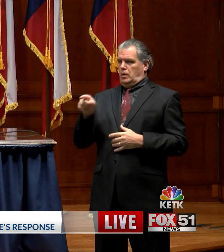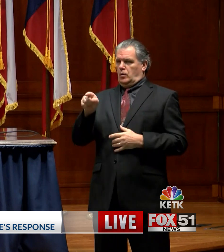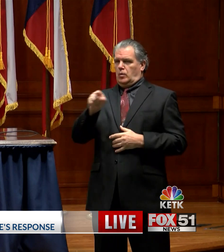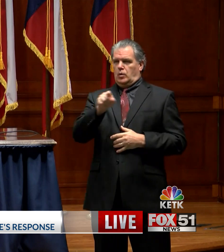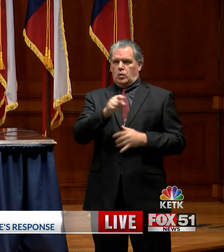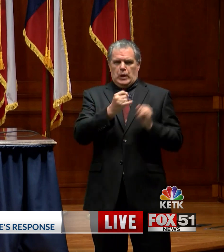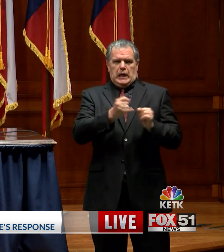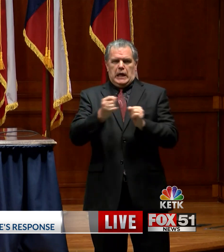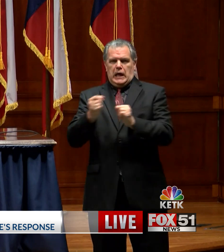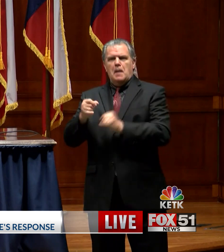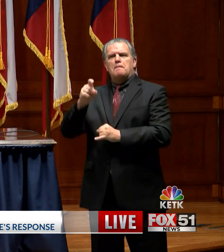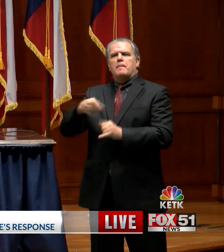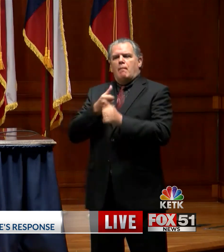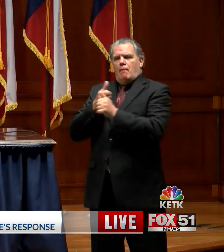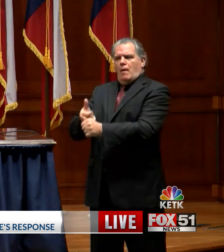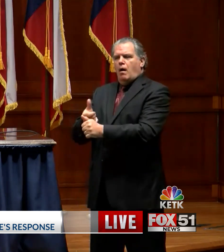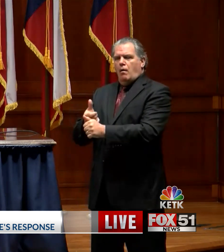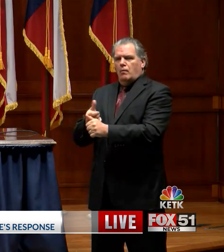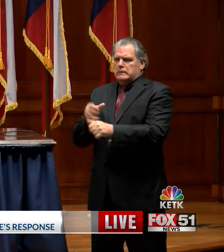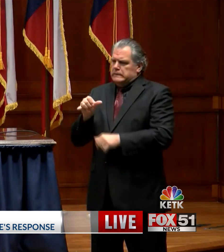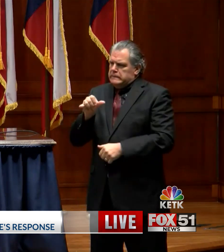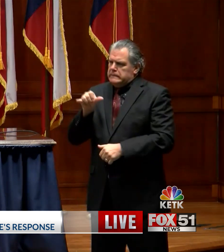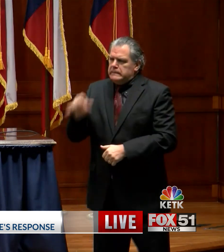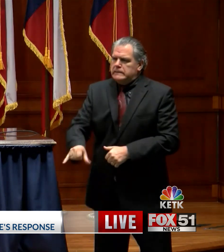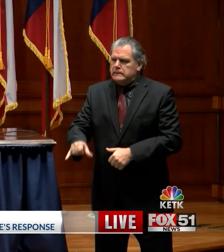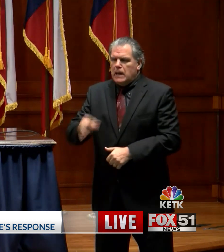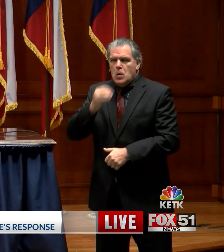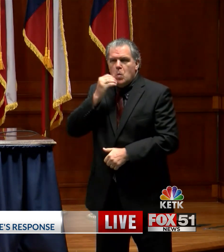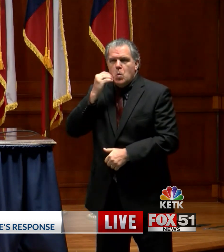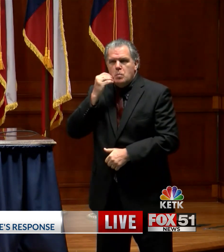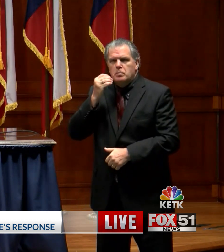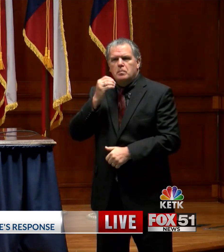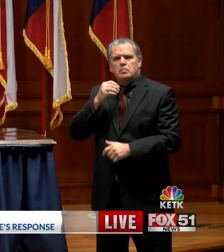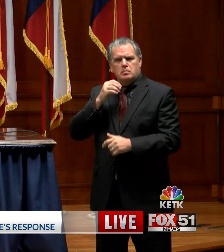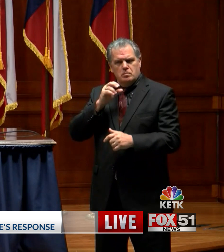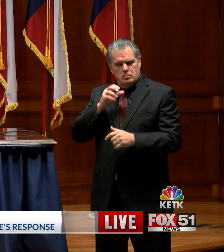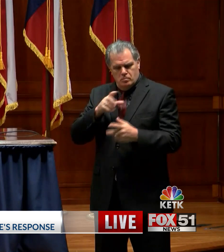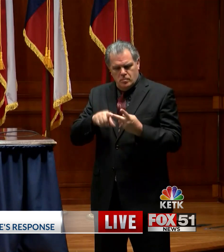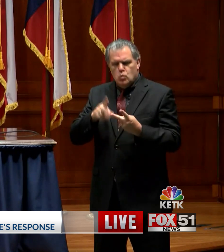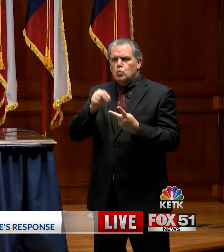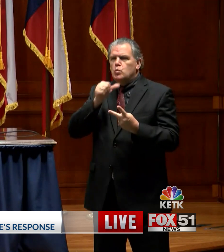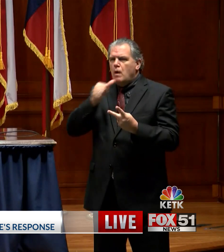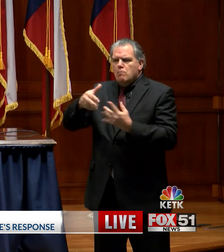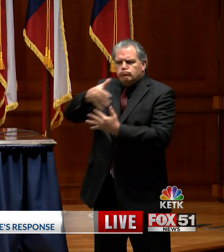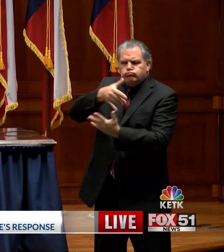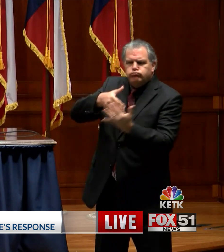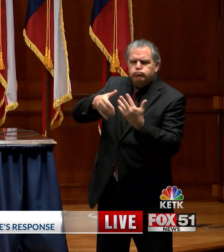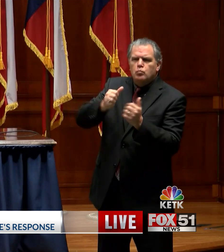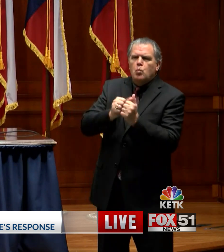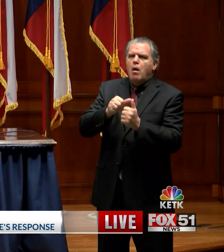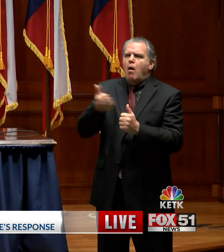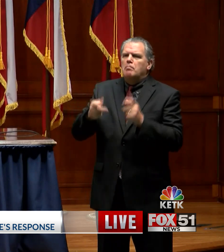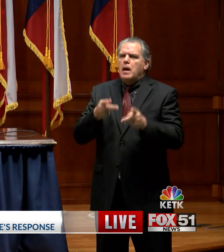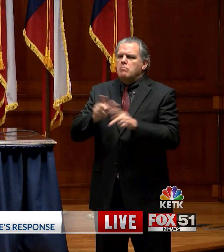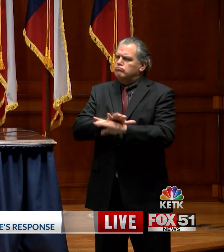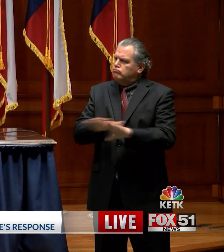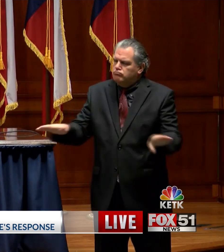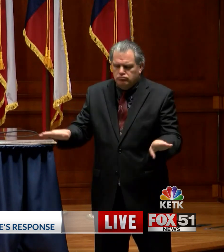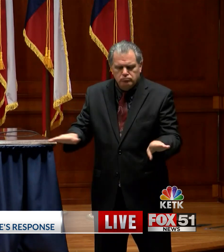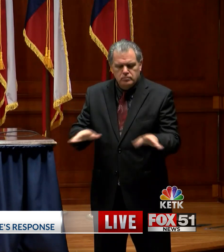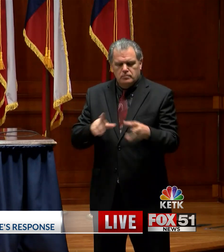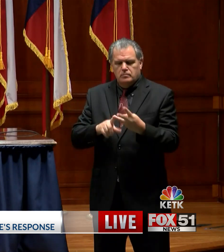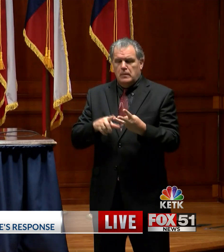individually comply with the stay-at-home orders to the extent that we can, to avoid congregations any place that we can, and